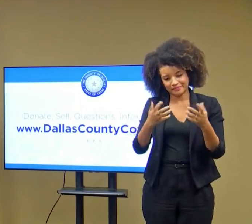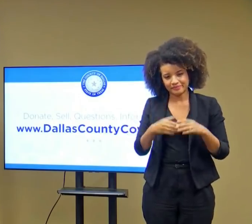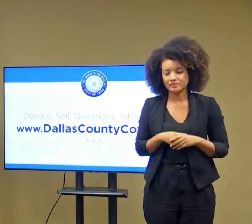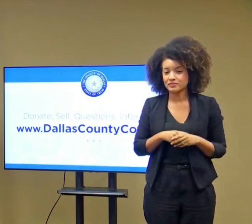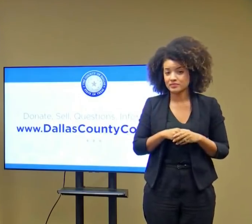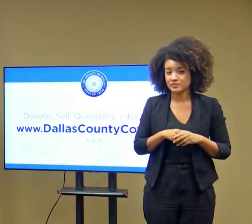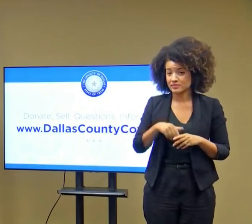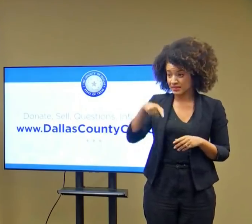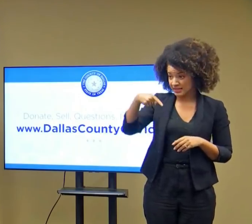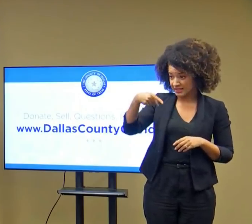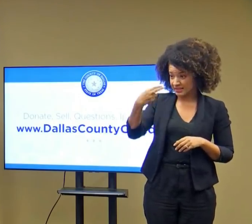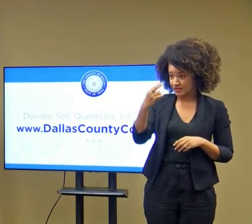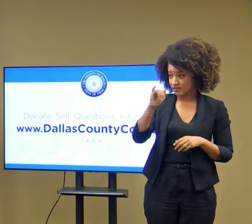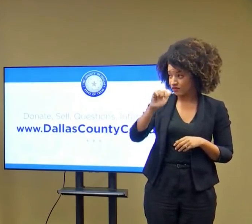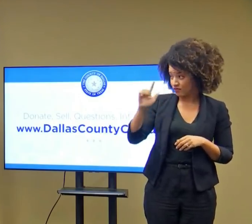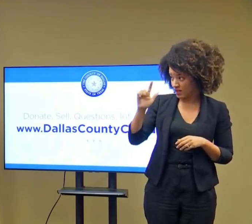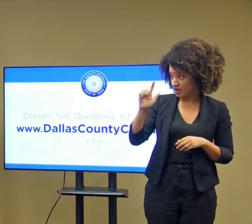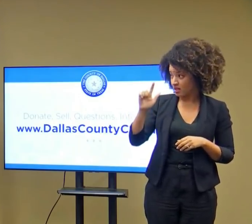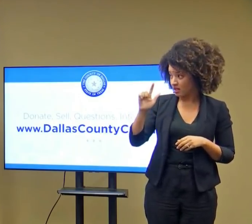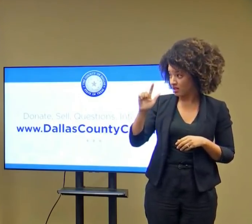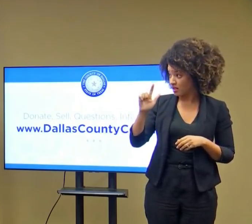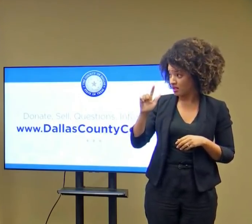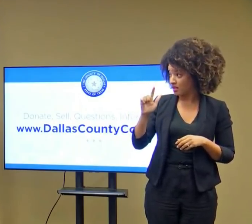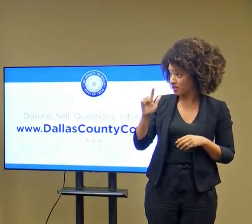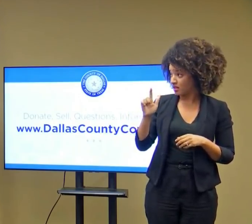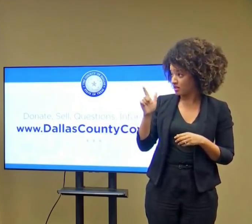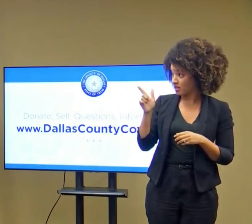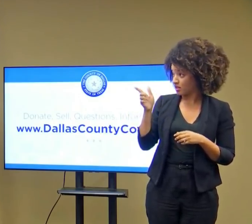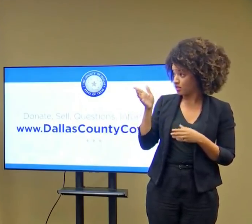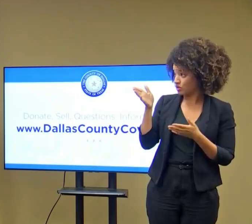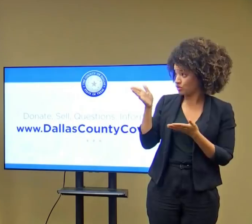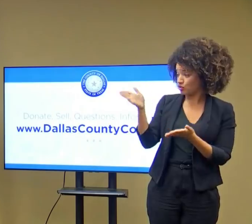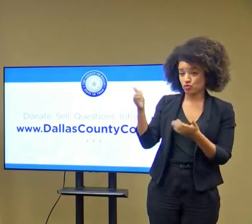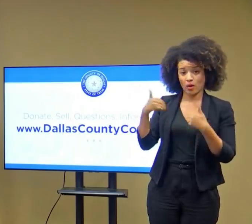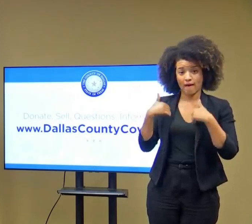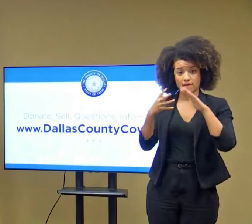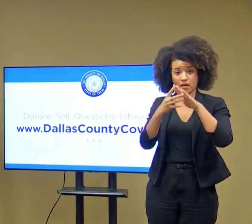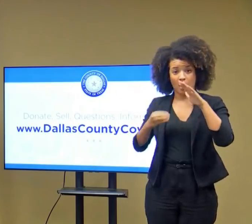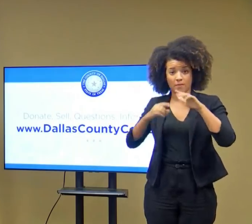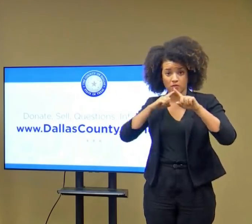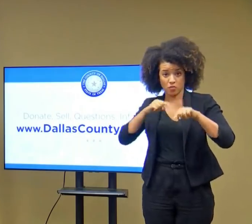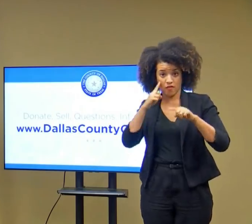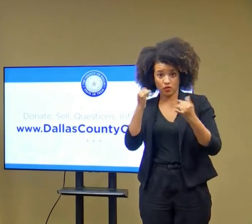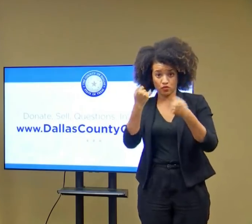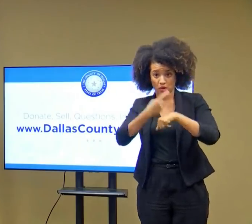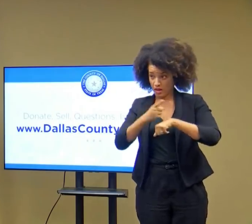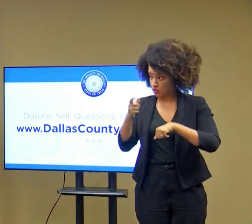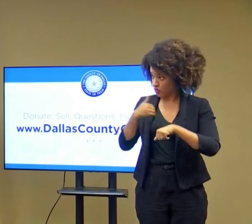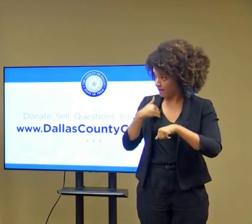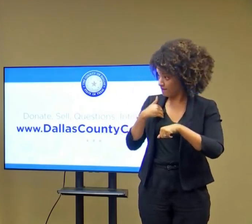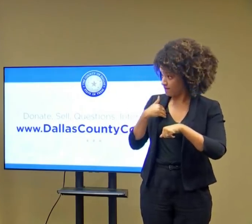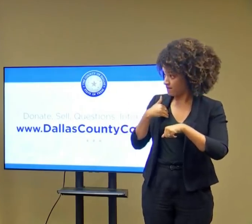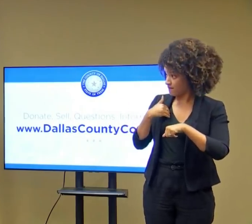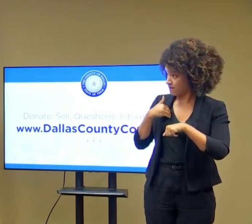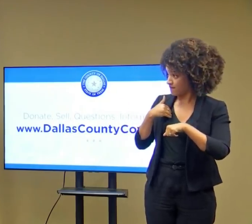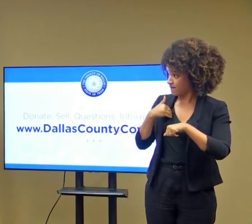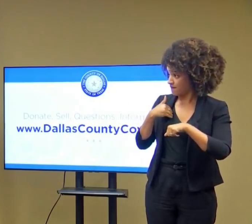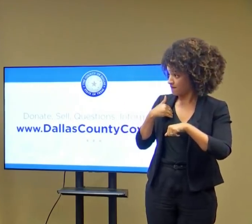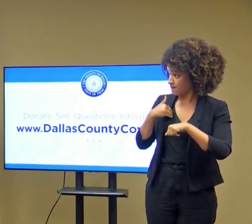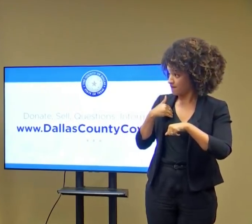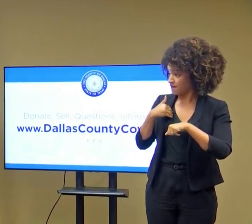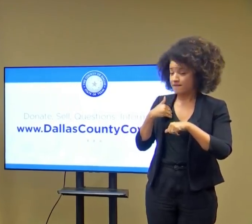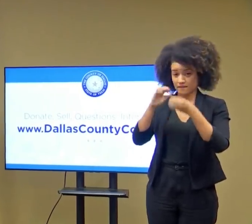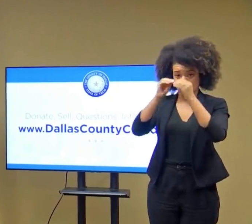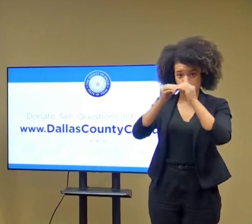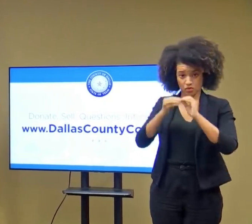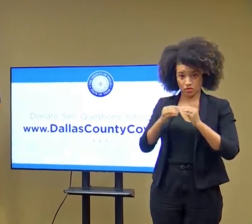Phil, do you have a copy of the report for today? Yeah. Let me see the